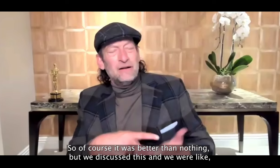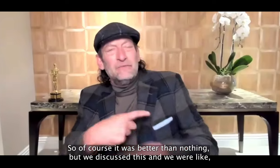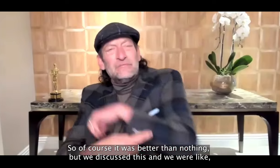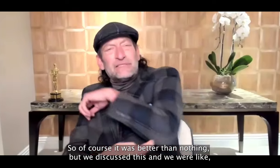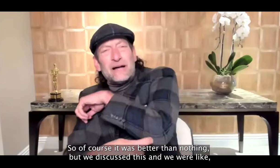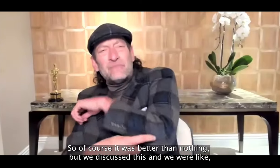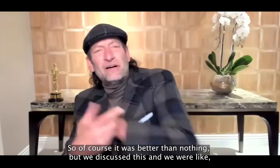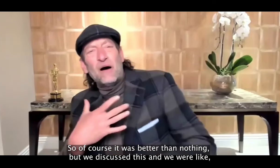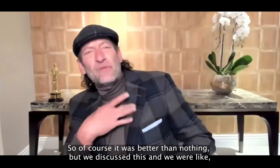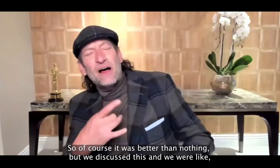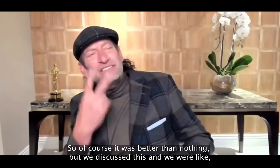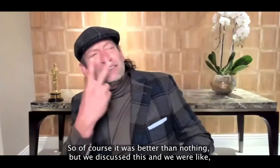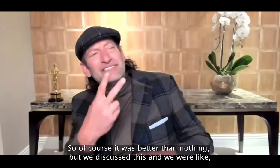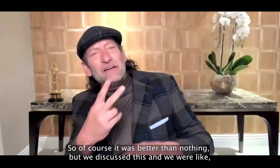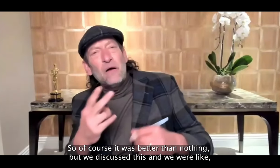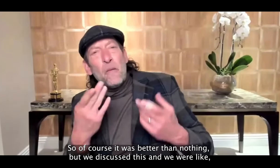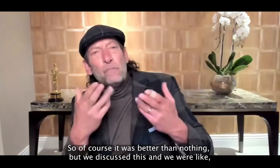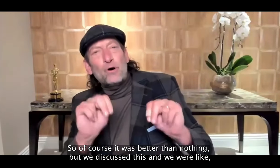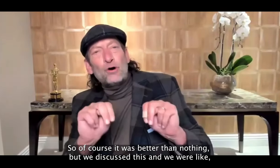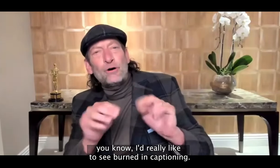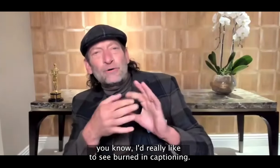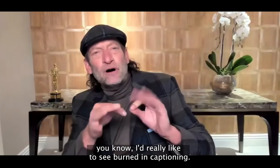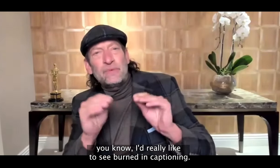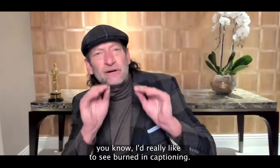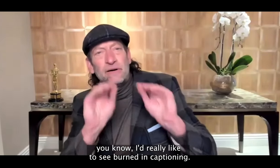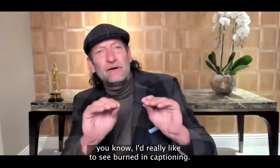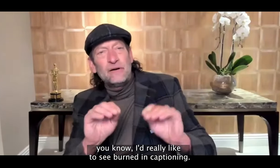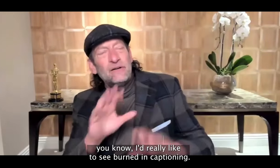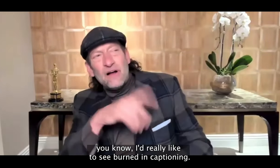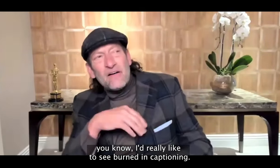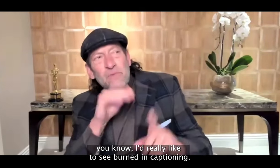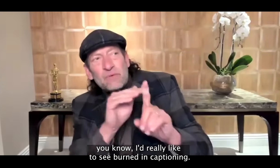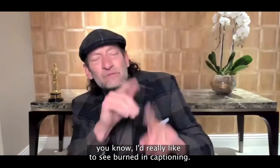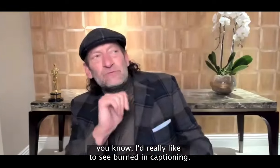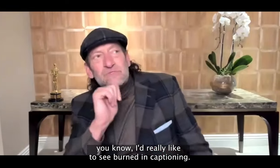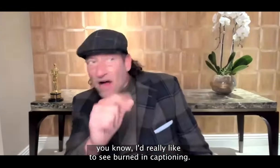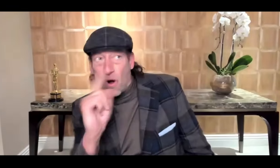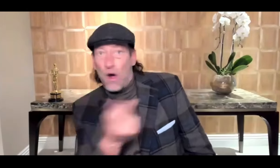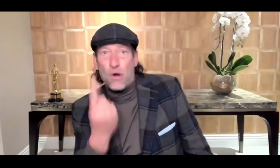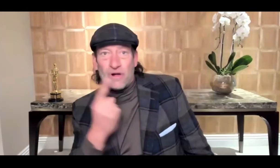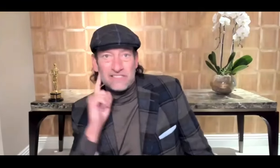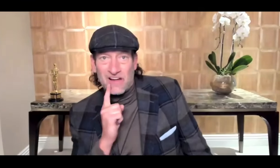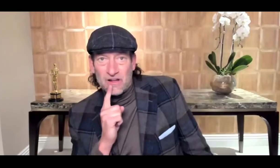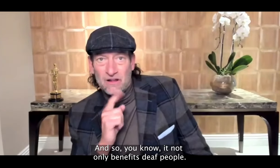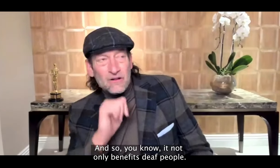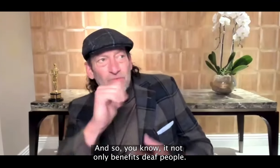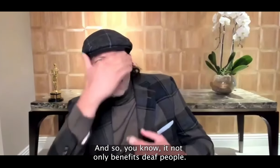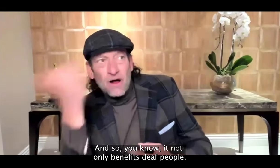than nothing, but we discussed this and we were like, you know, I'd really like to see burned in captioning. And so,